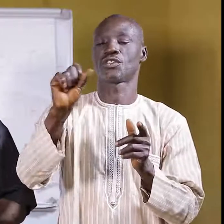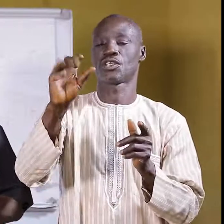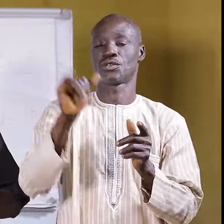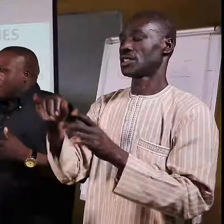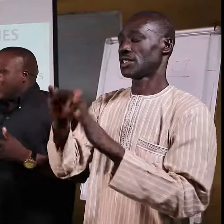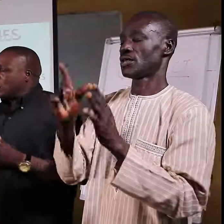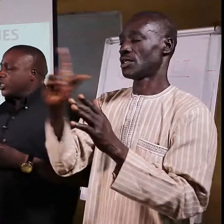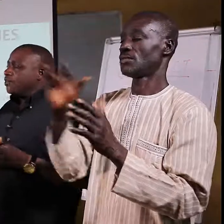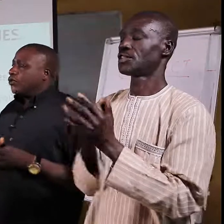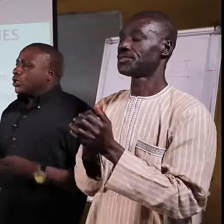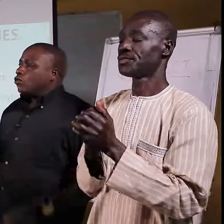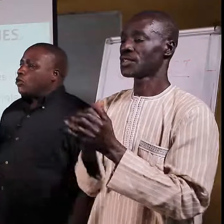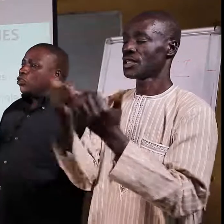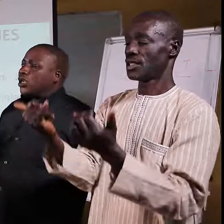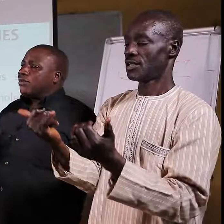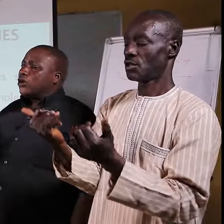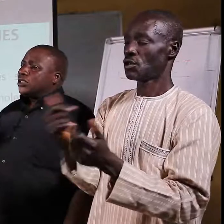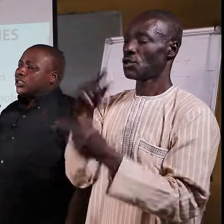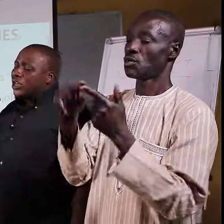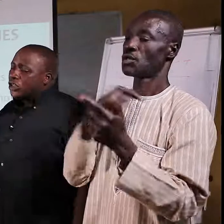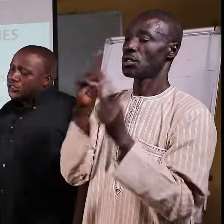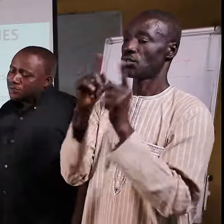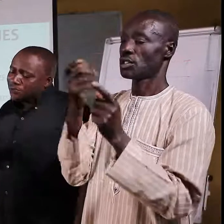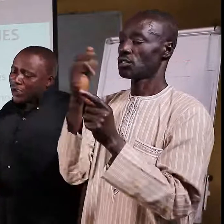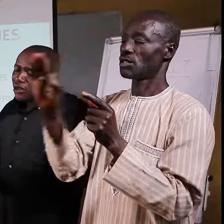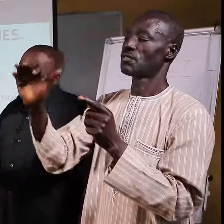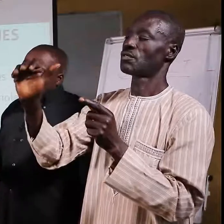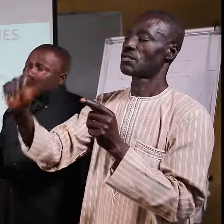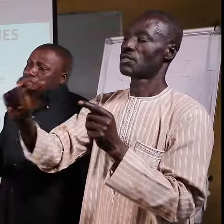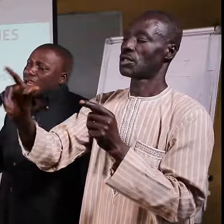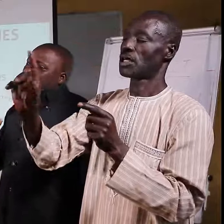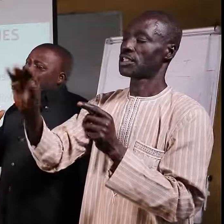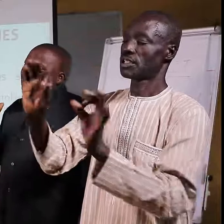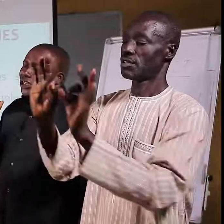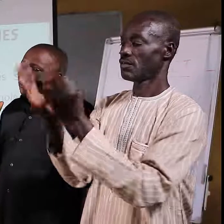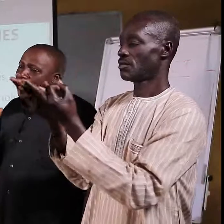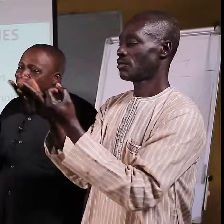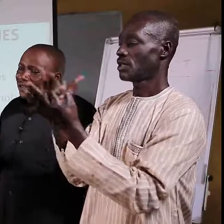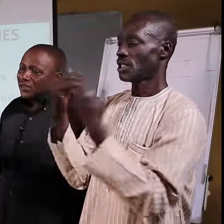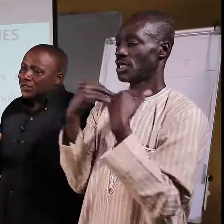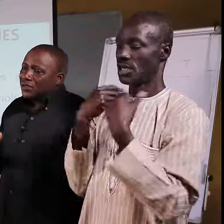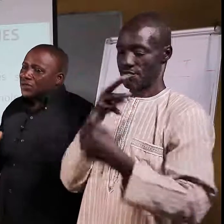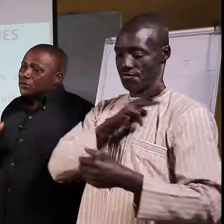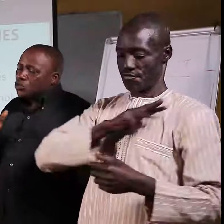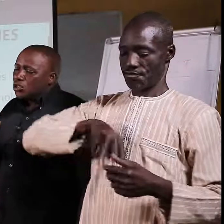laboratory. My student, when we are talking about this alkene family, they have their respective